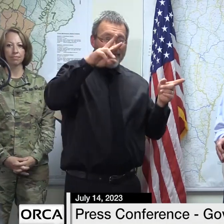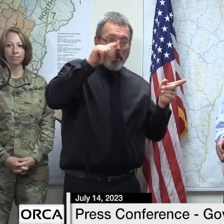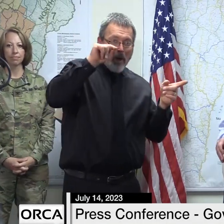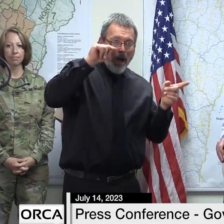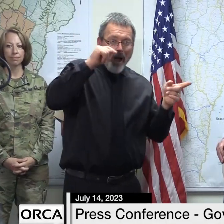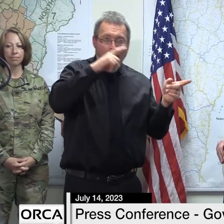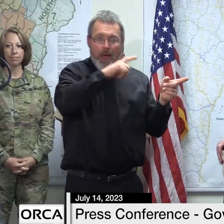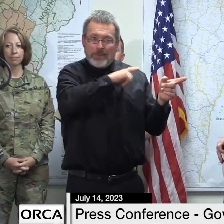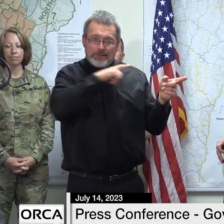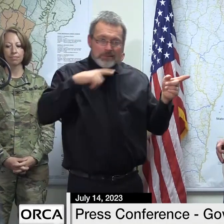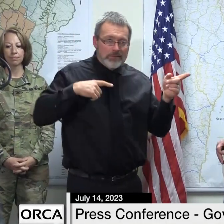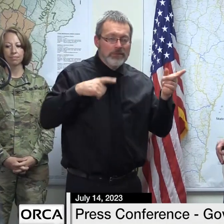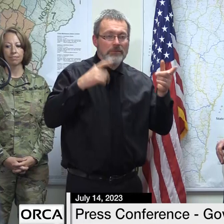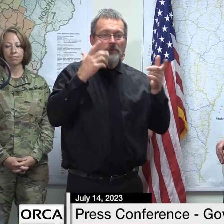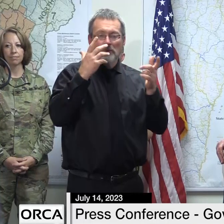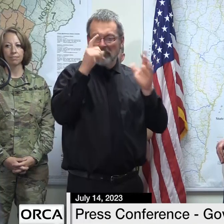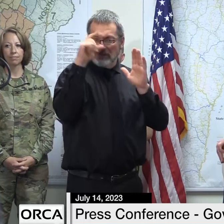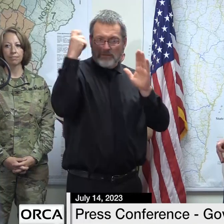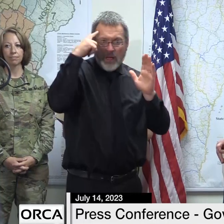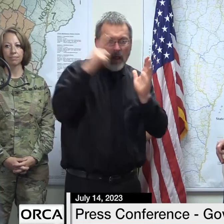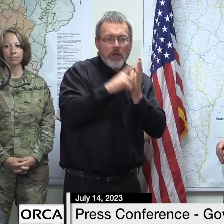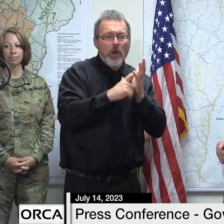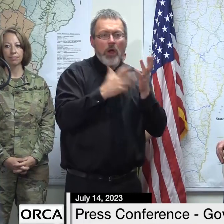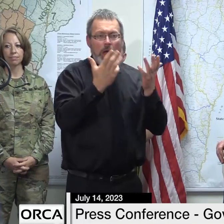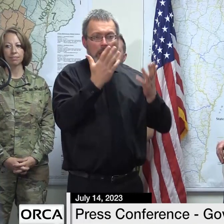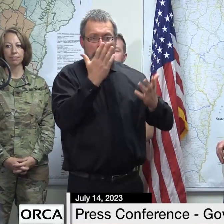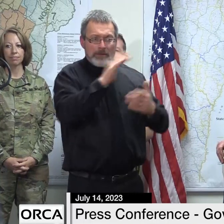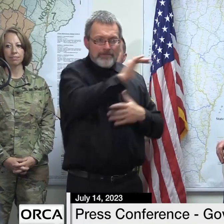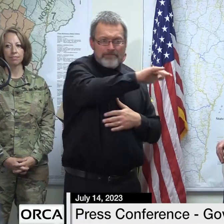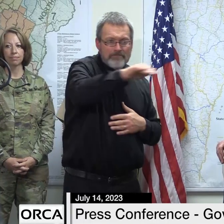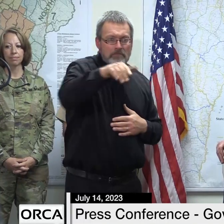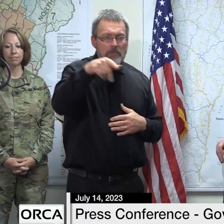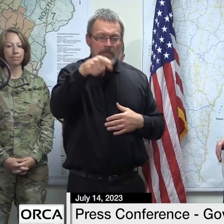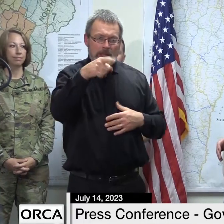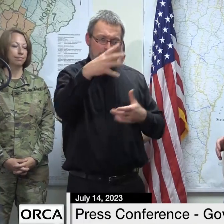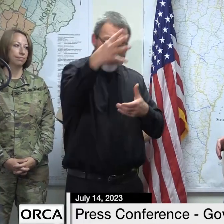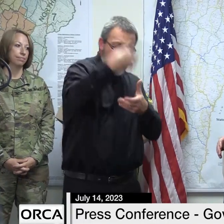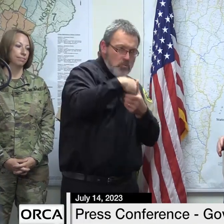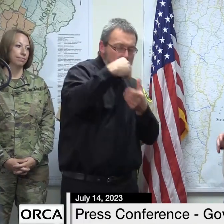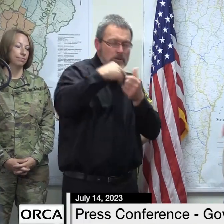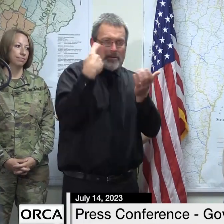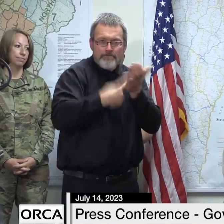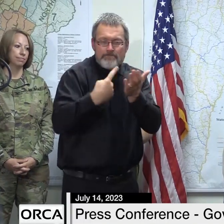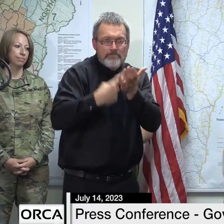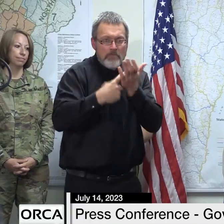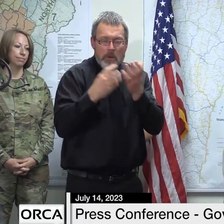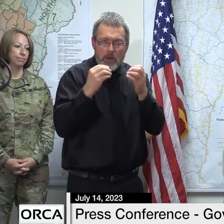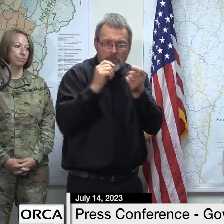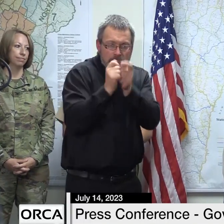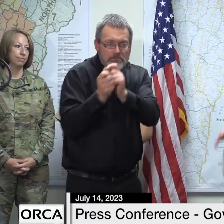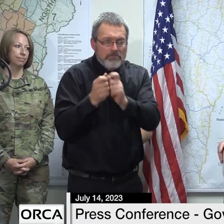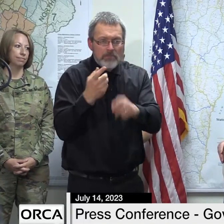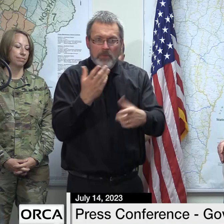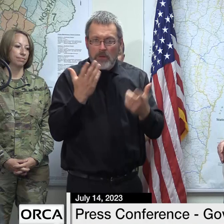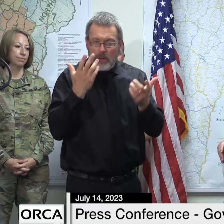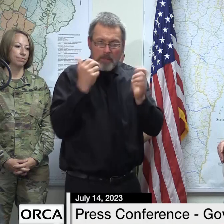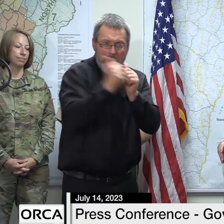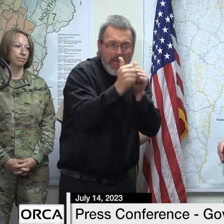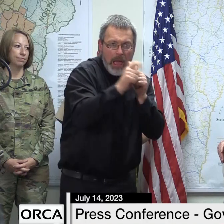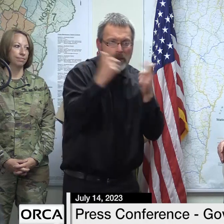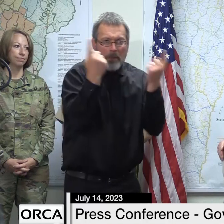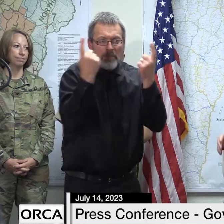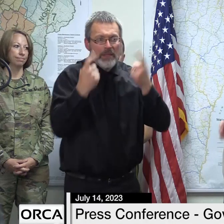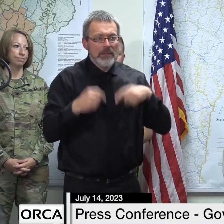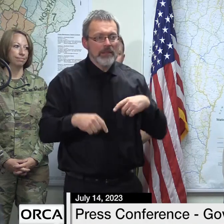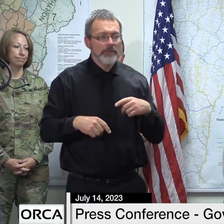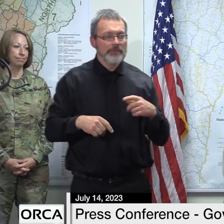arose that we might need to tackle in a legislative session or a special session? Yeah, I mean, considering it's been 4 days, we